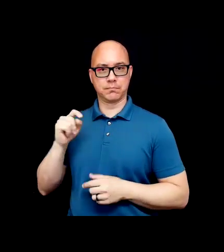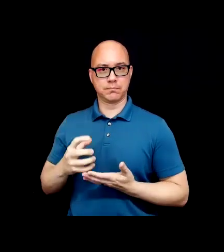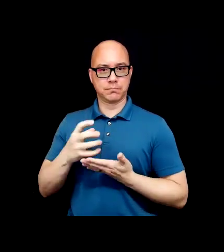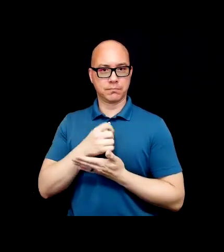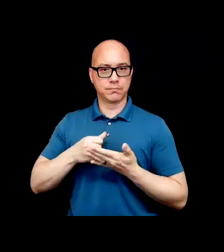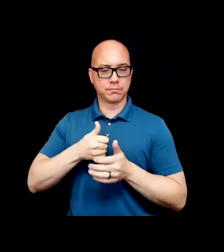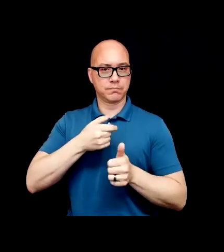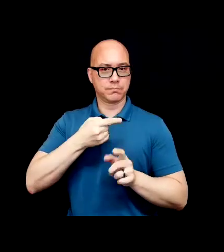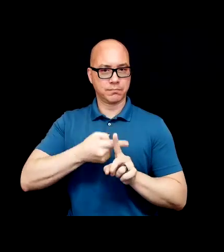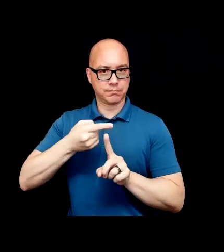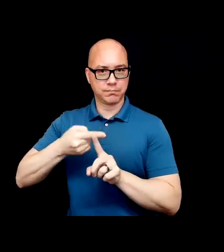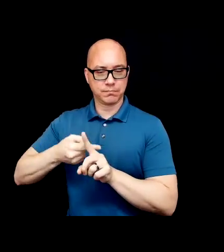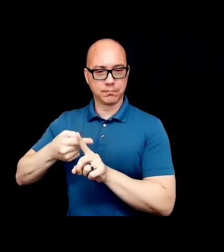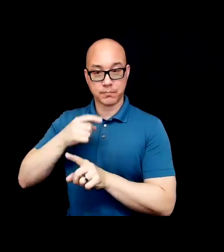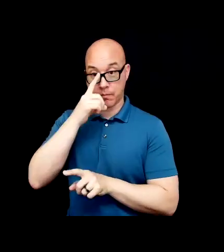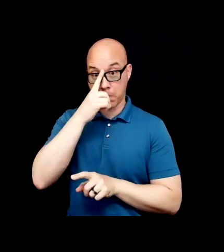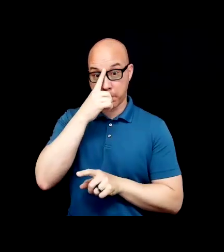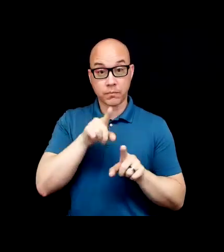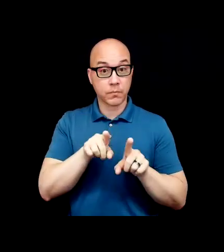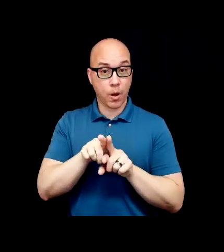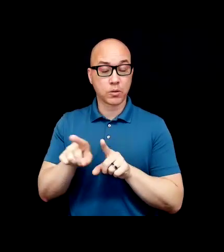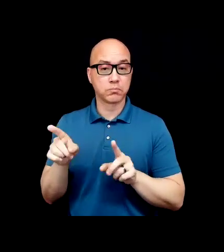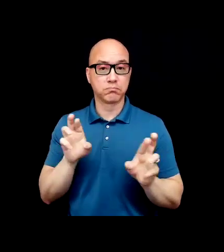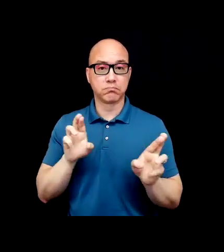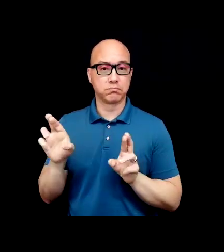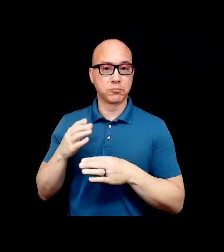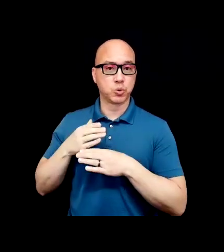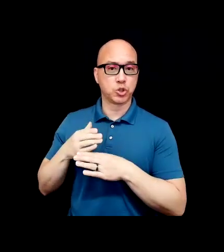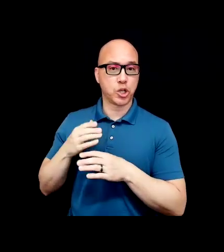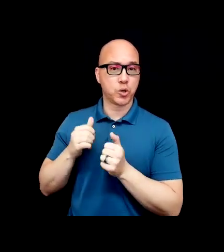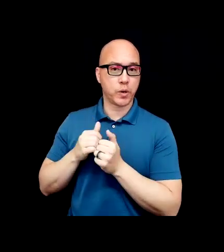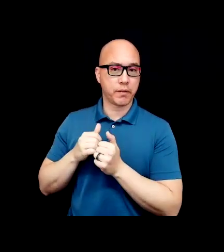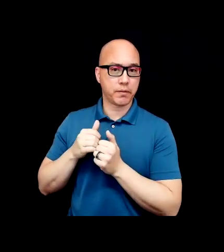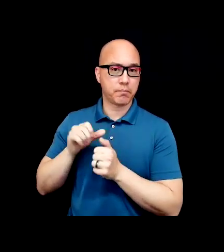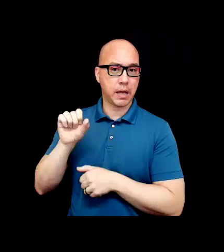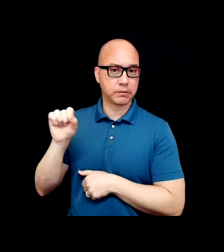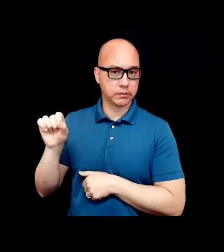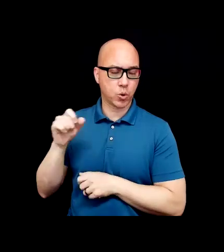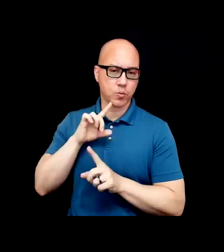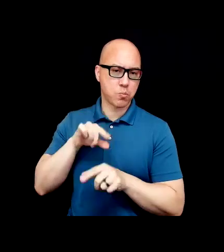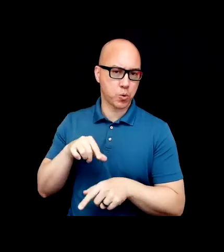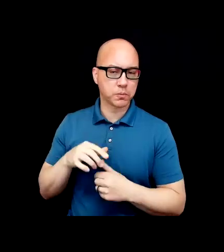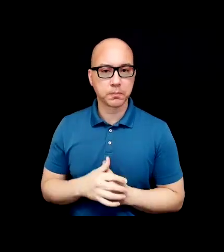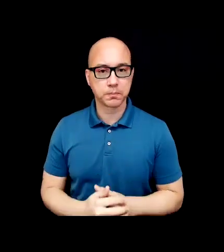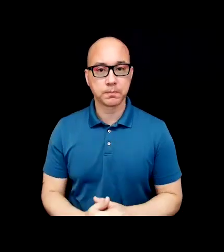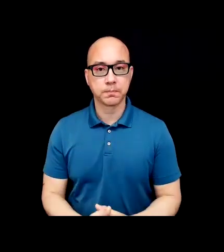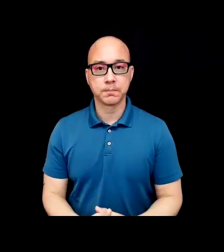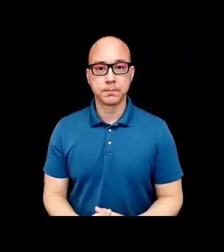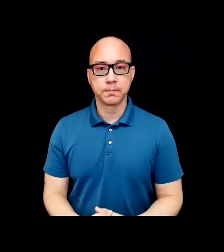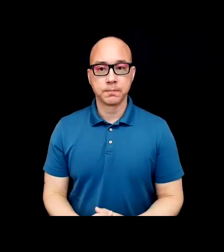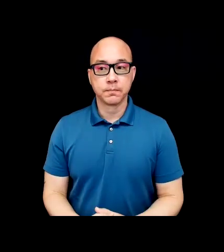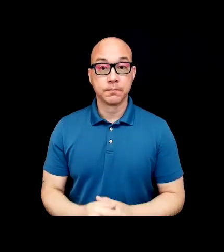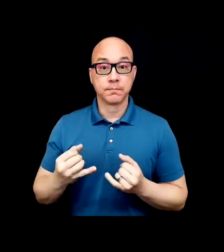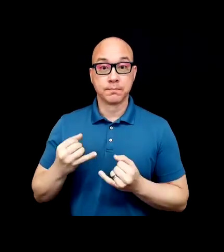each month, and so that you're prepared to share that information and report that information to Social Security.